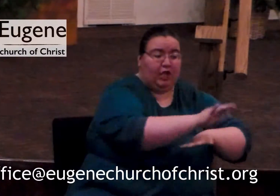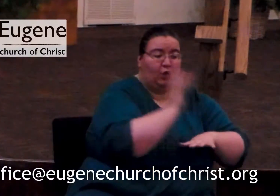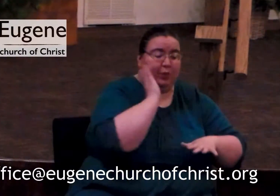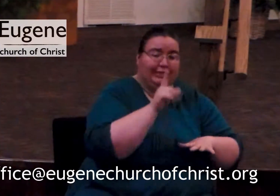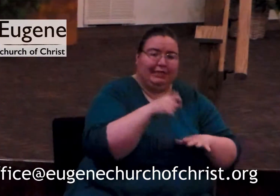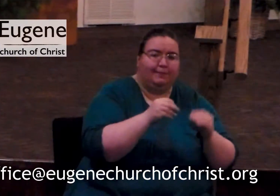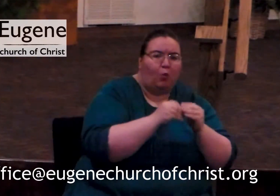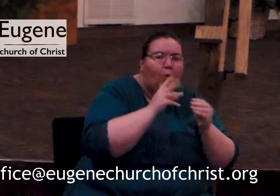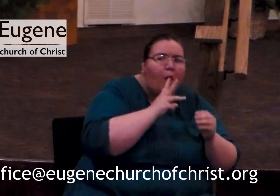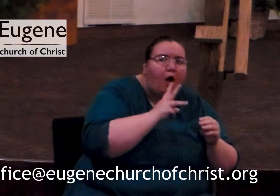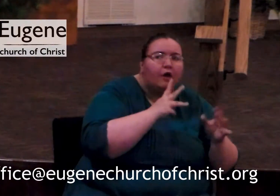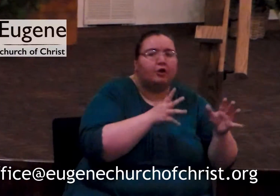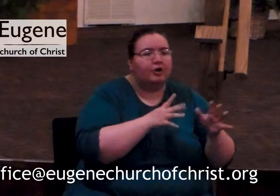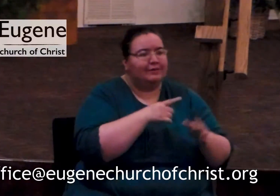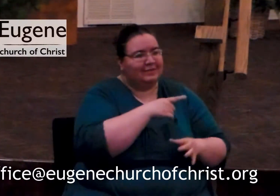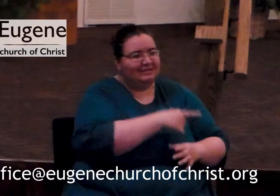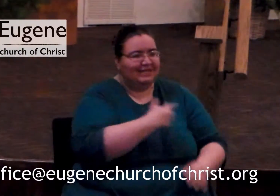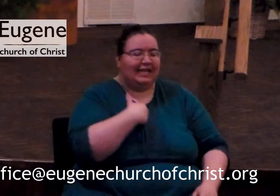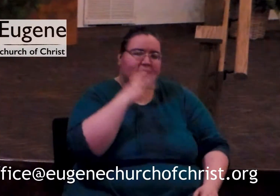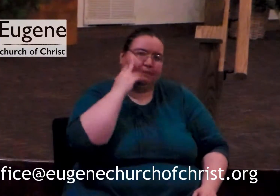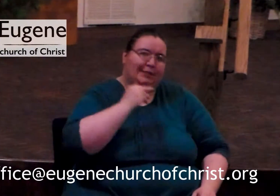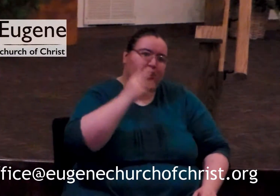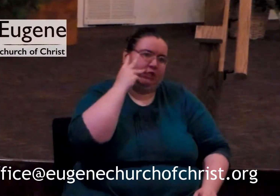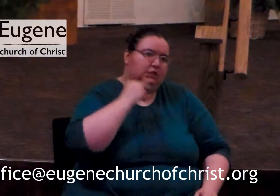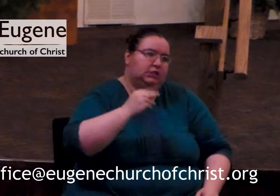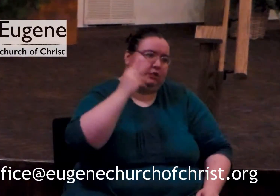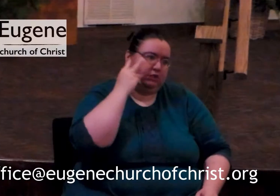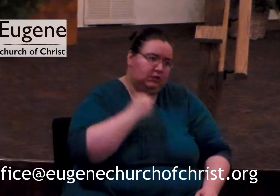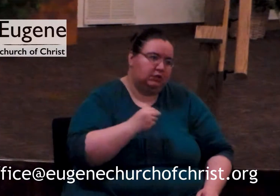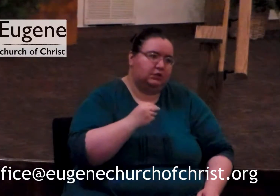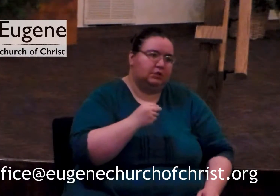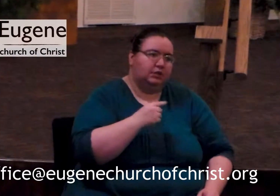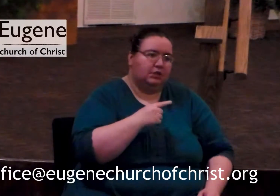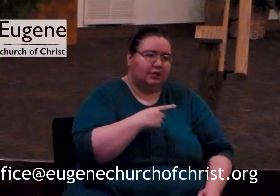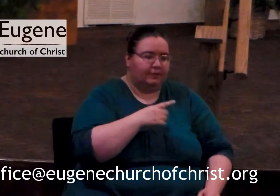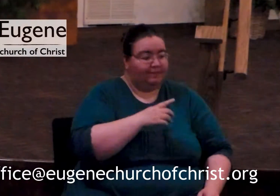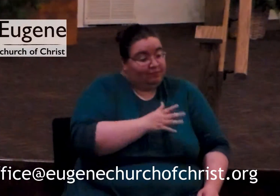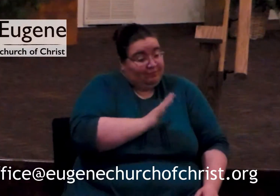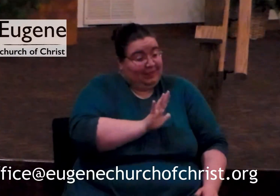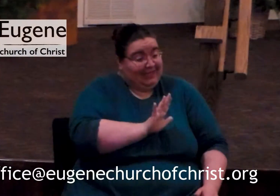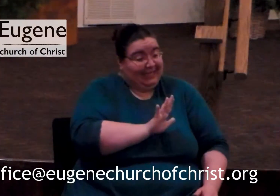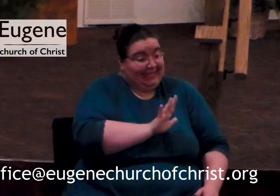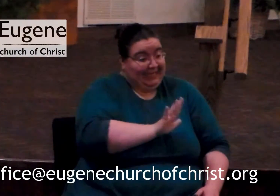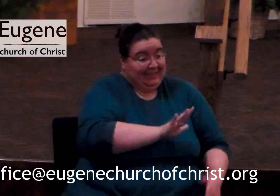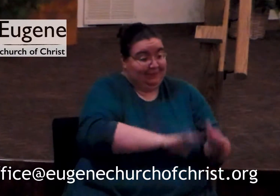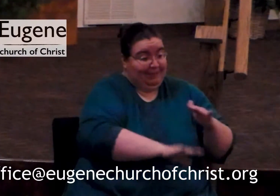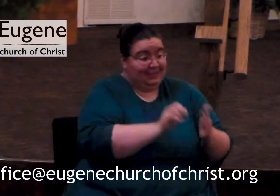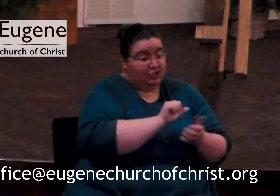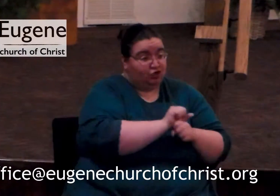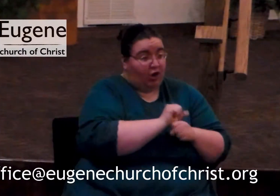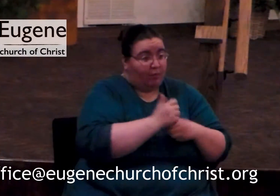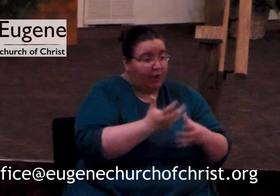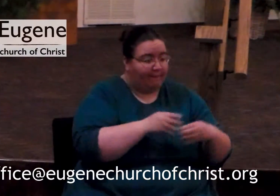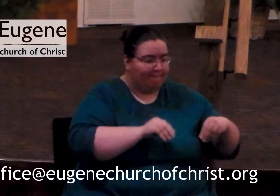through experience, begun to learn about it. But still, his basic job is to sow. He sows the seed.